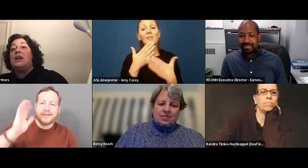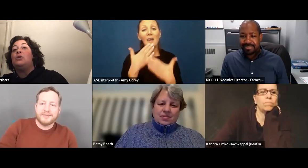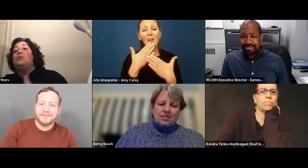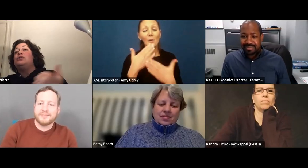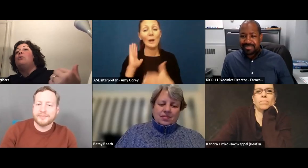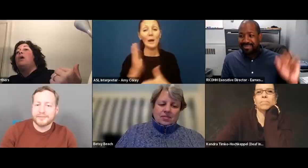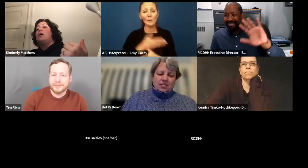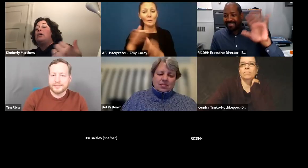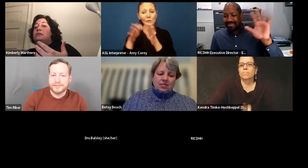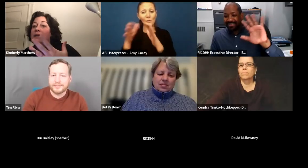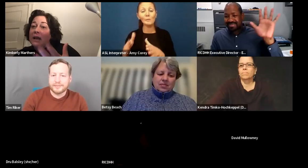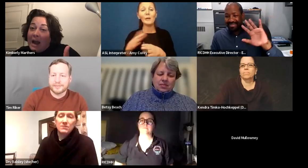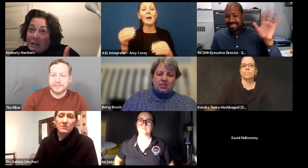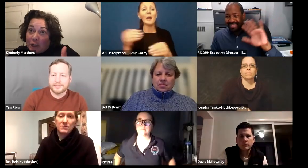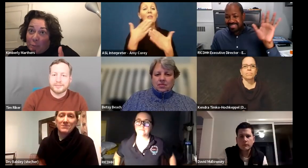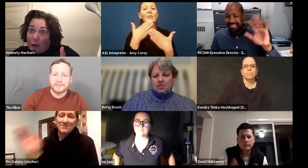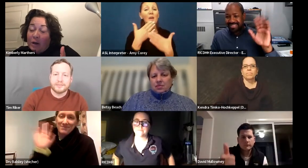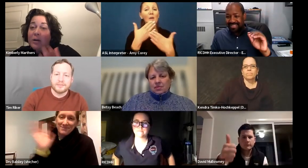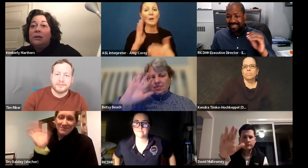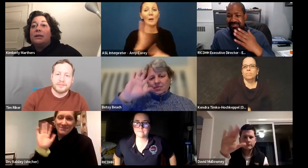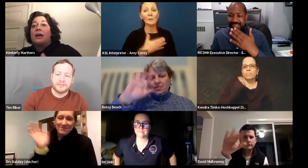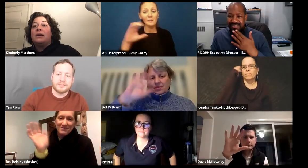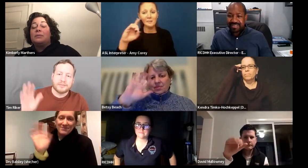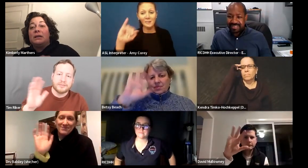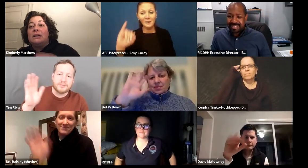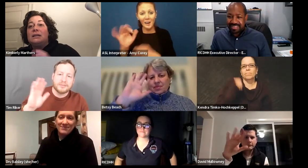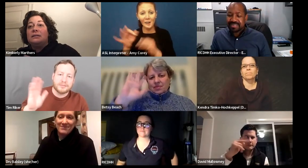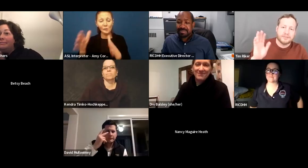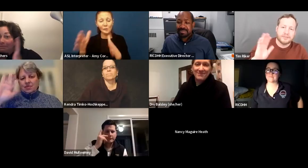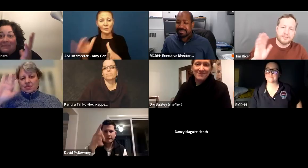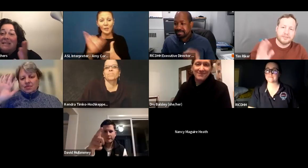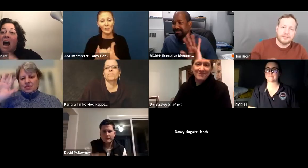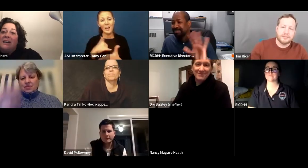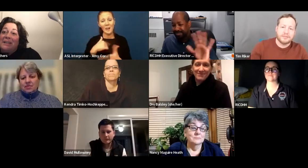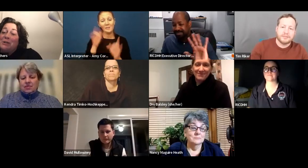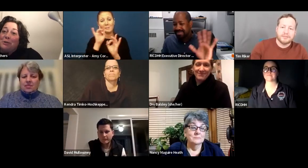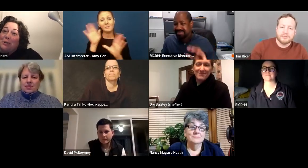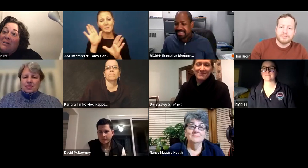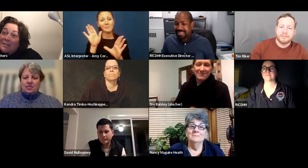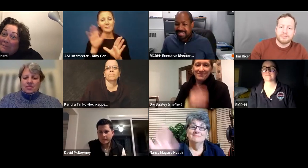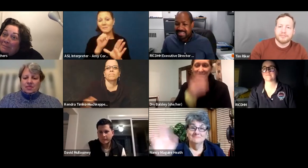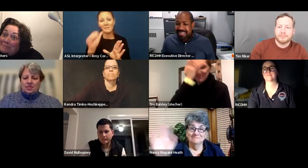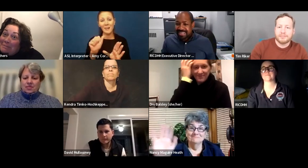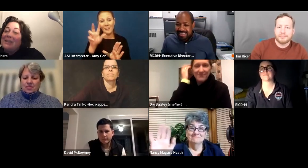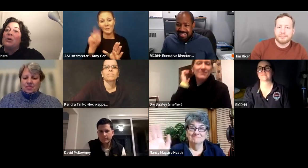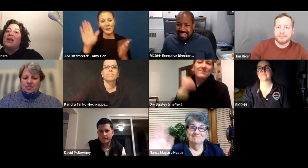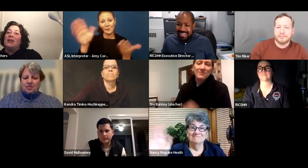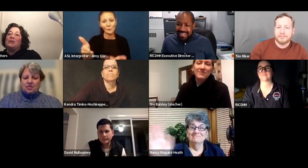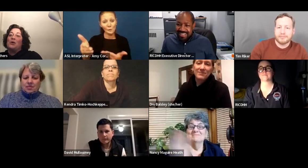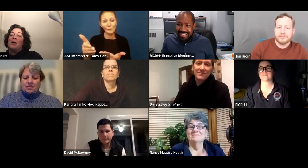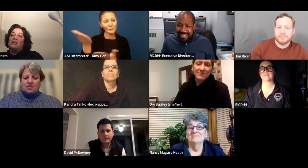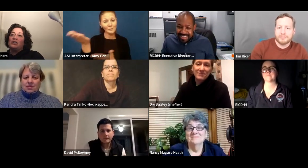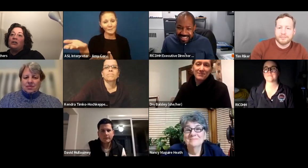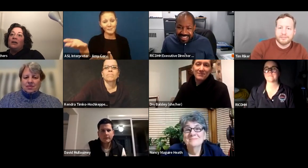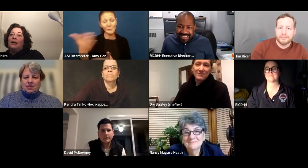interpreters, and thank you to our CDI interpreter that I completely did not introduce. So thank